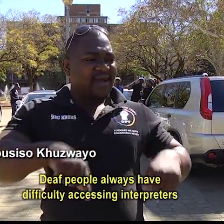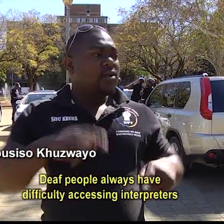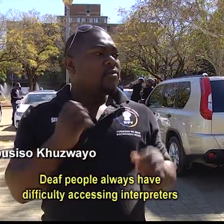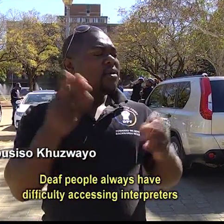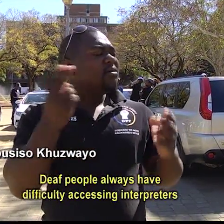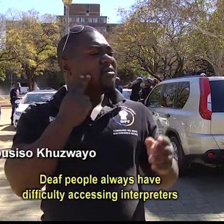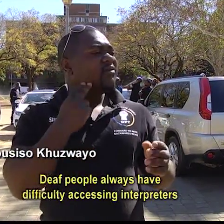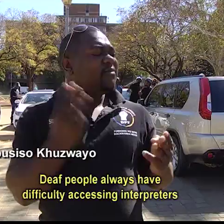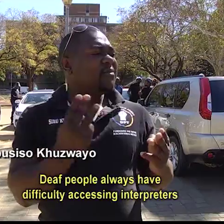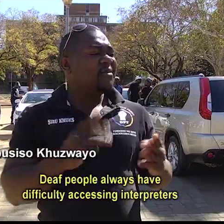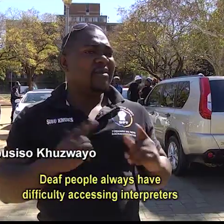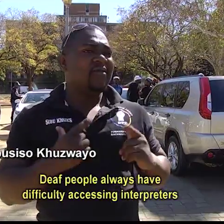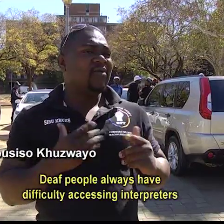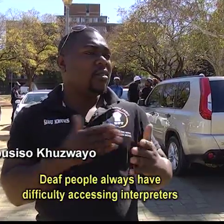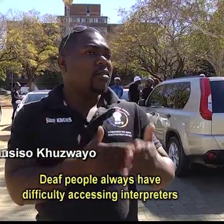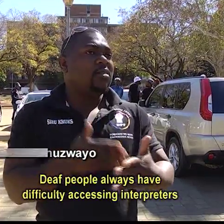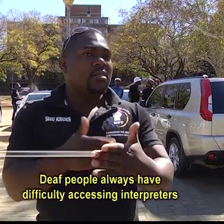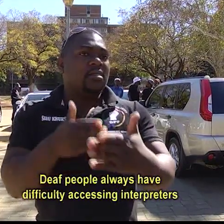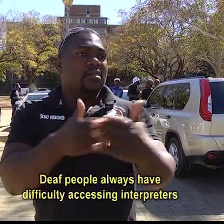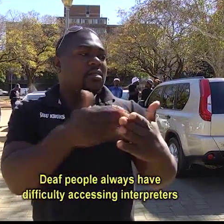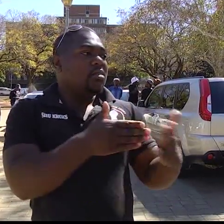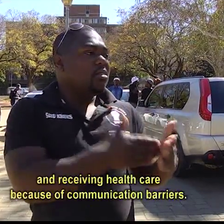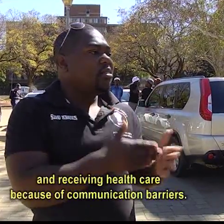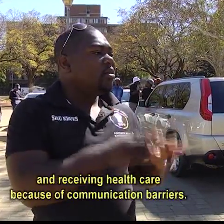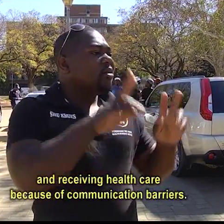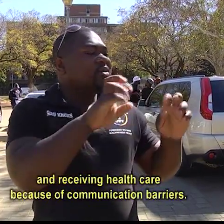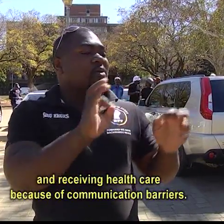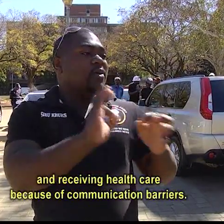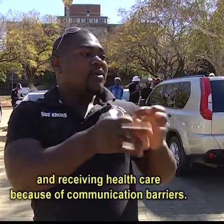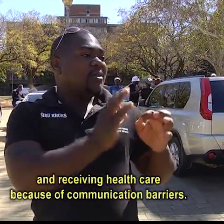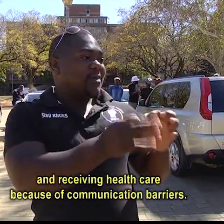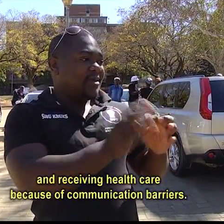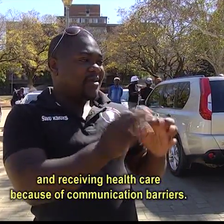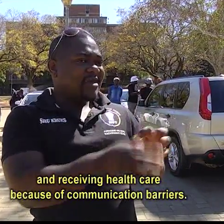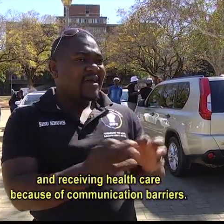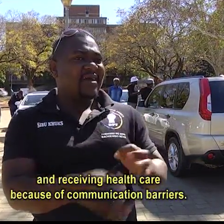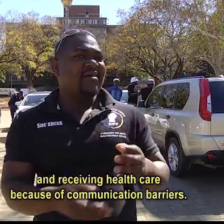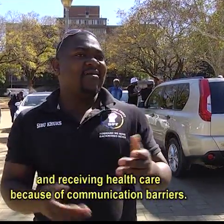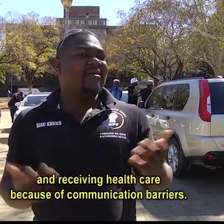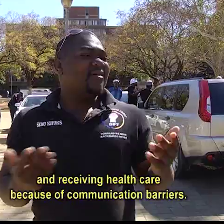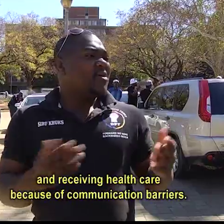Deaf people always have difficulty accessing interpreters and receiving healthcare because of communication